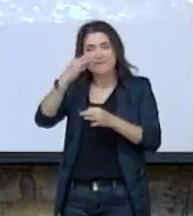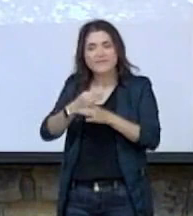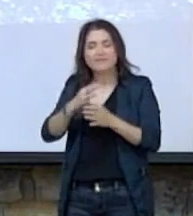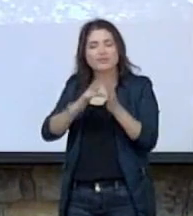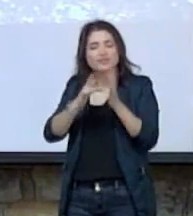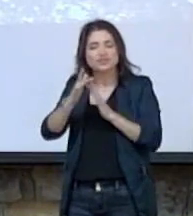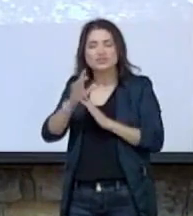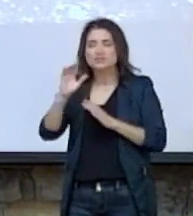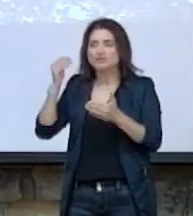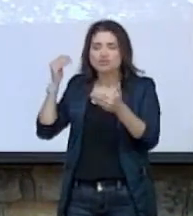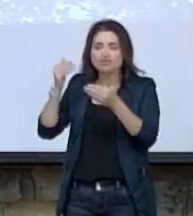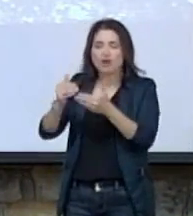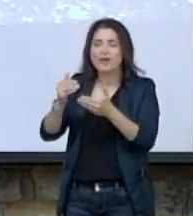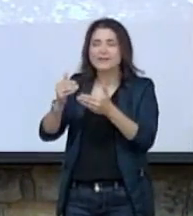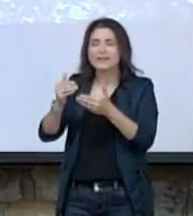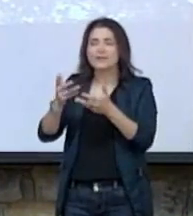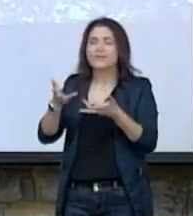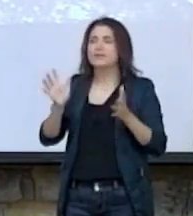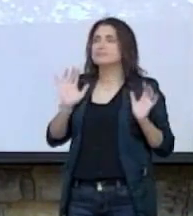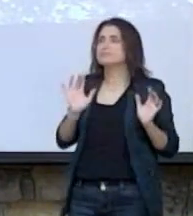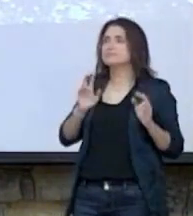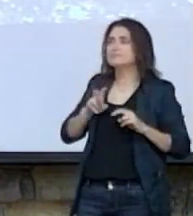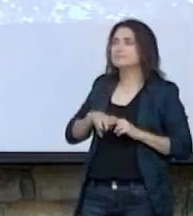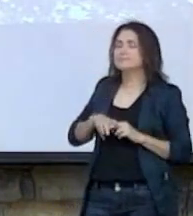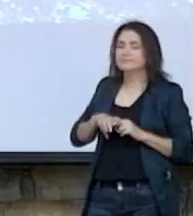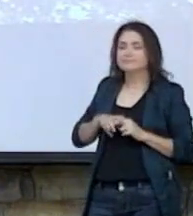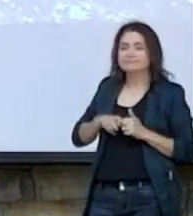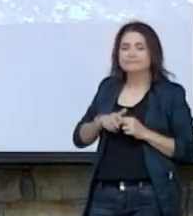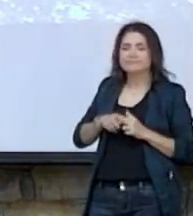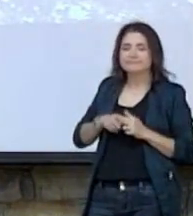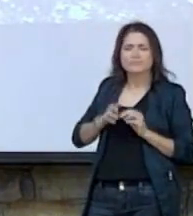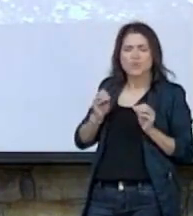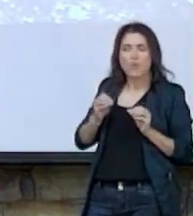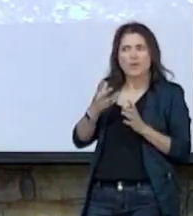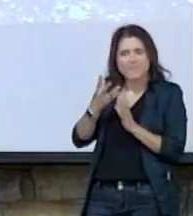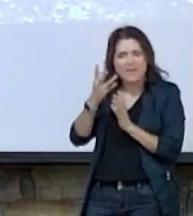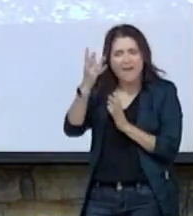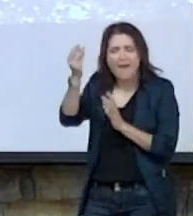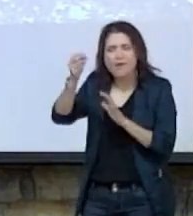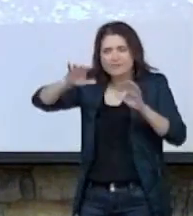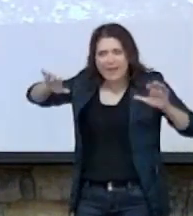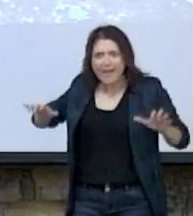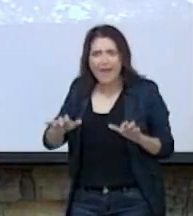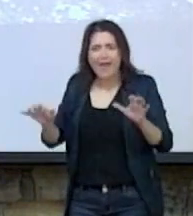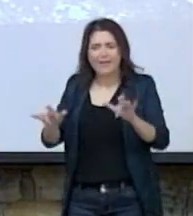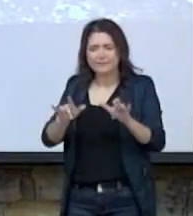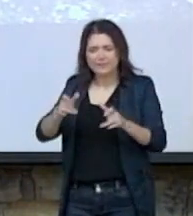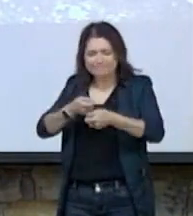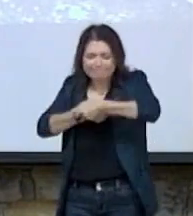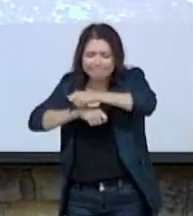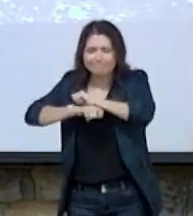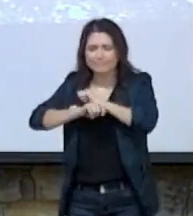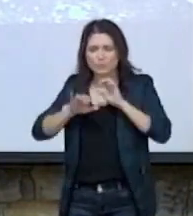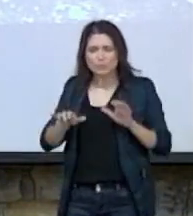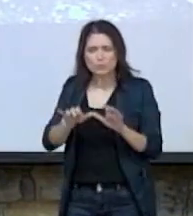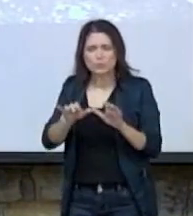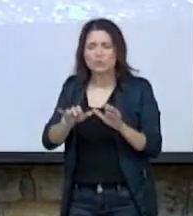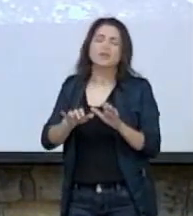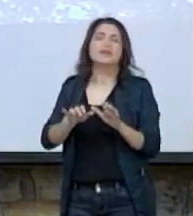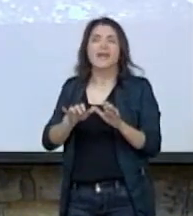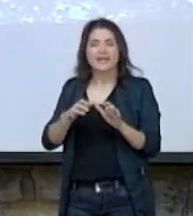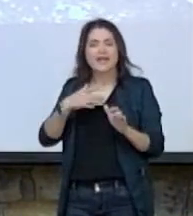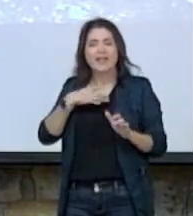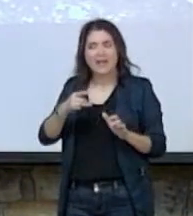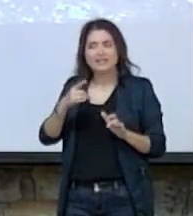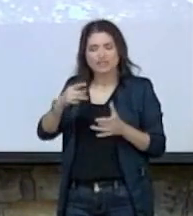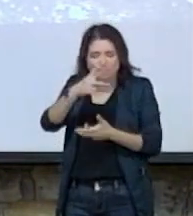near to God and sit back and do nothing. We're going to be out. We're going to be active. We're going to be doing things. And I love what he says. He says, we're going to stir